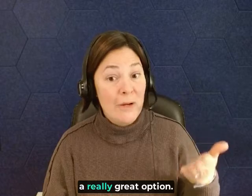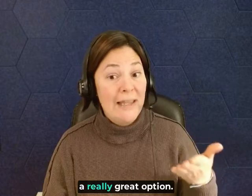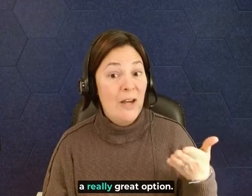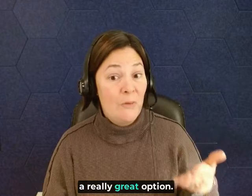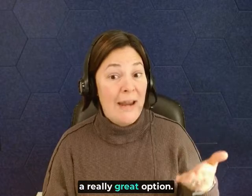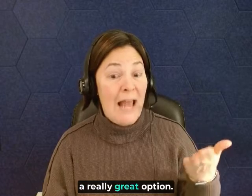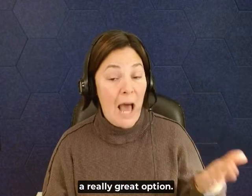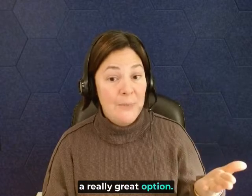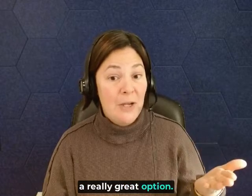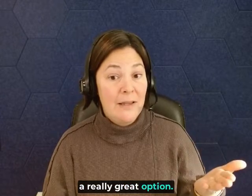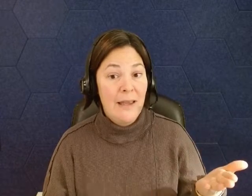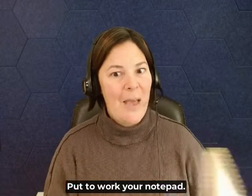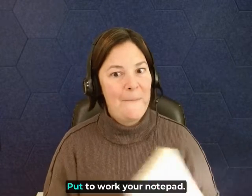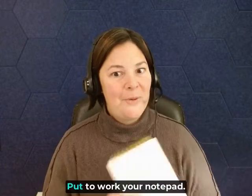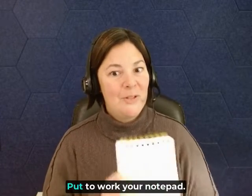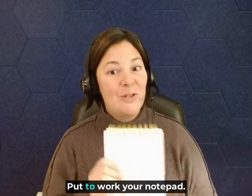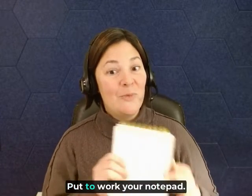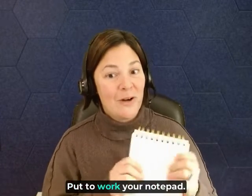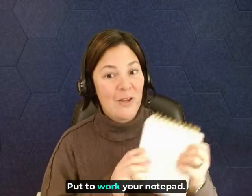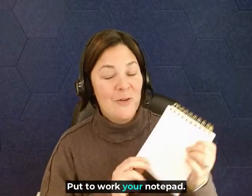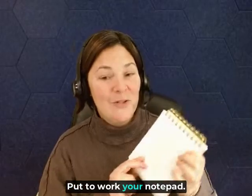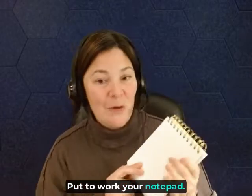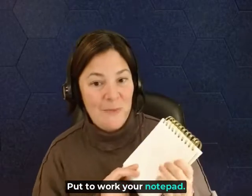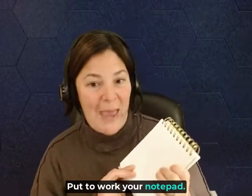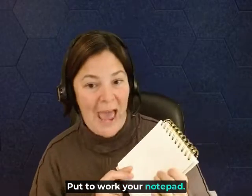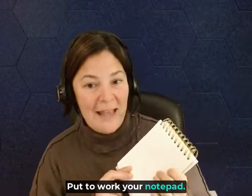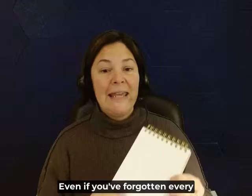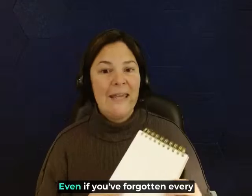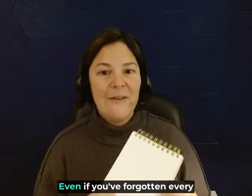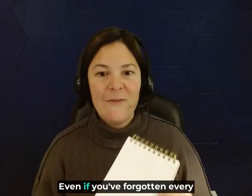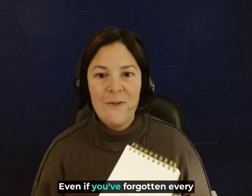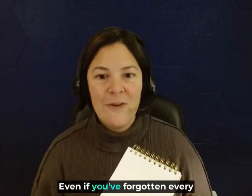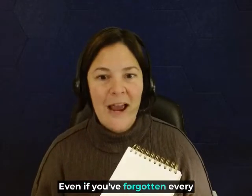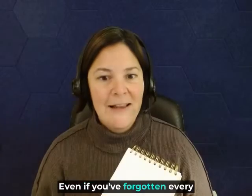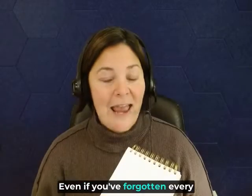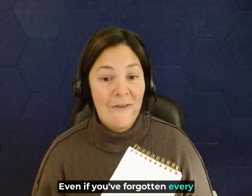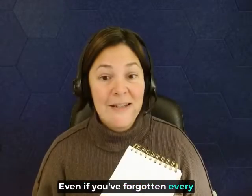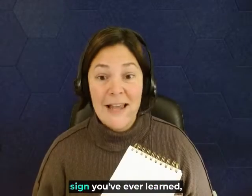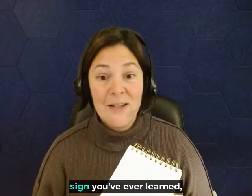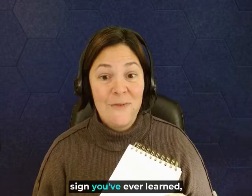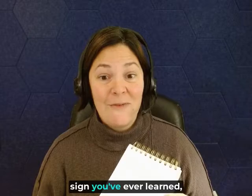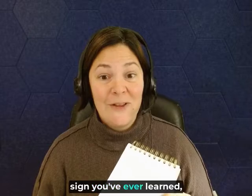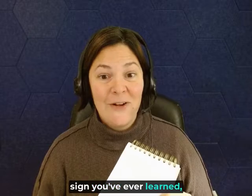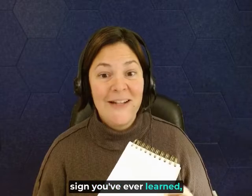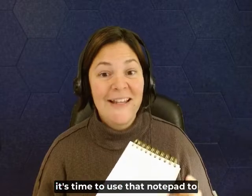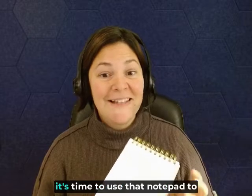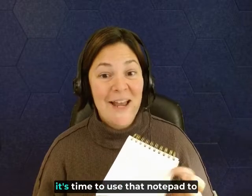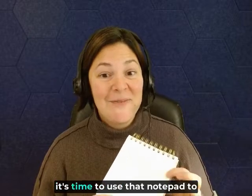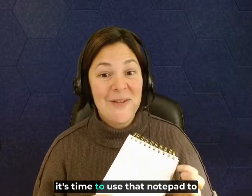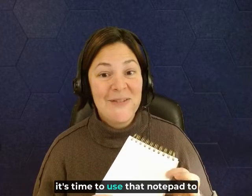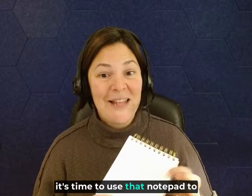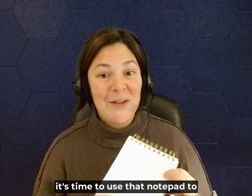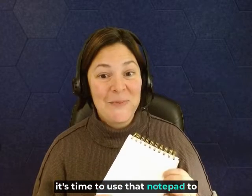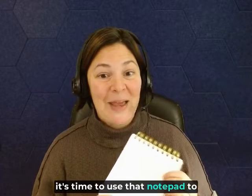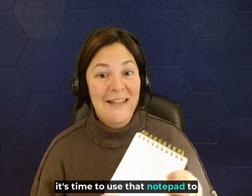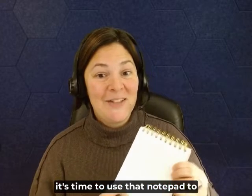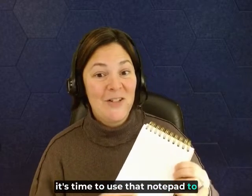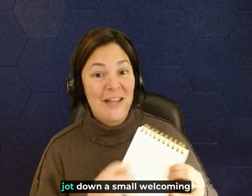really great option. Put to work your notepad. Even if you've forgotten every sign you've ever learned, it's time to use that notepad to jot down